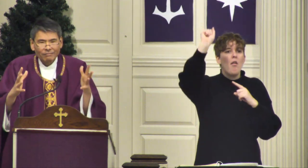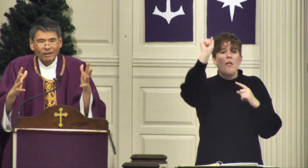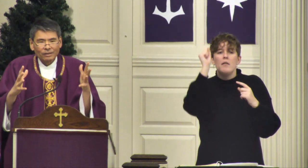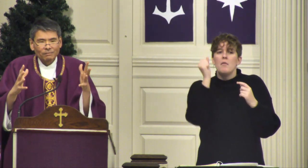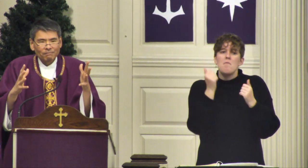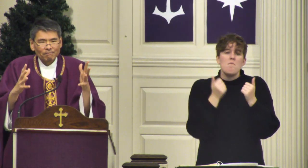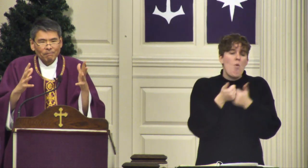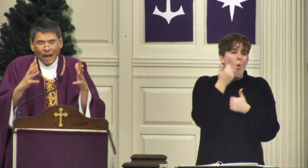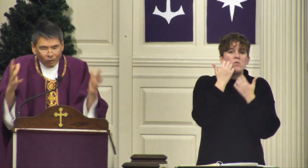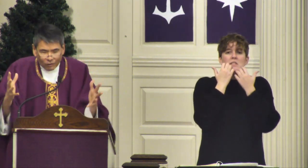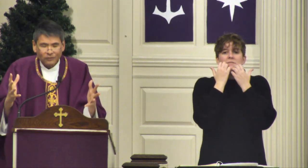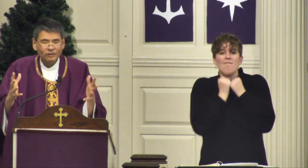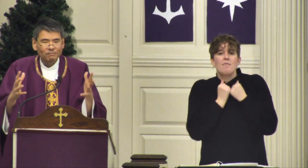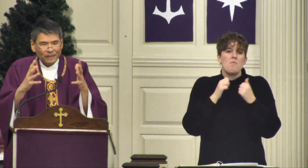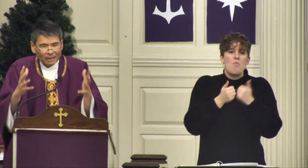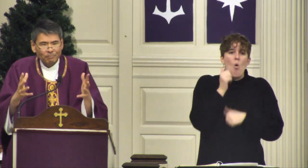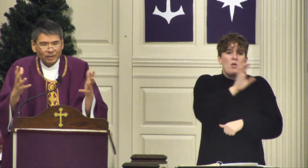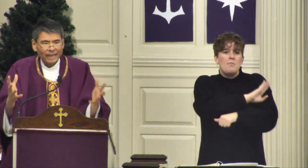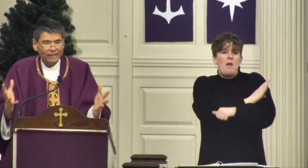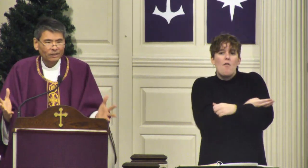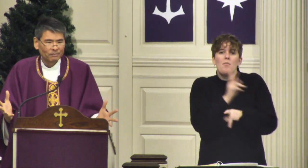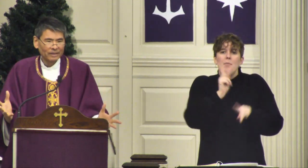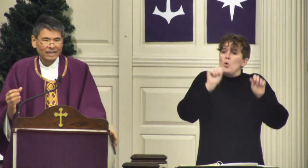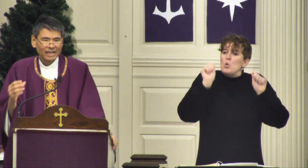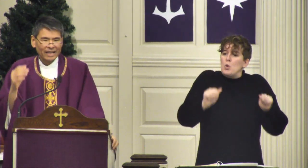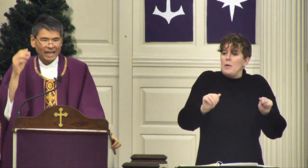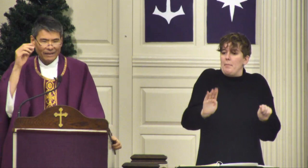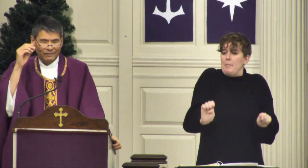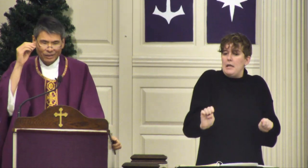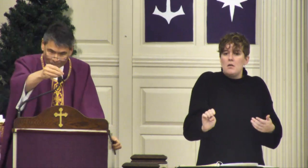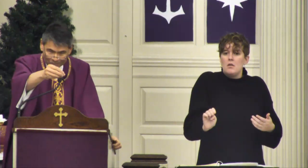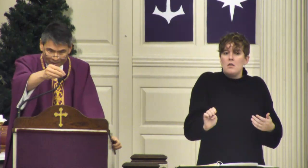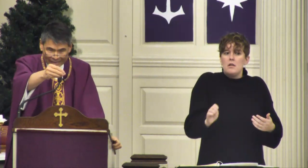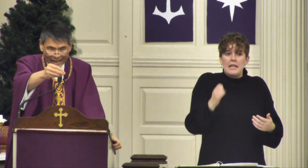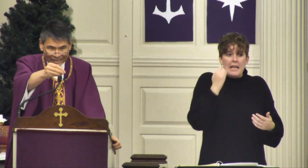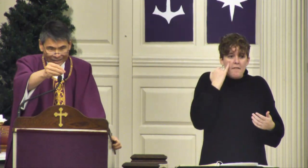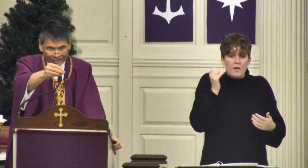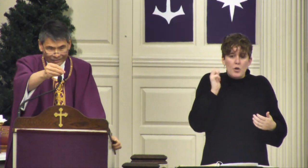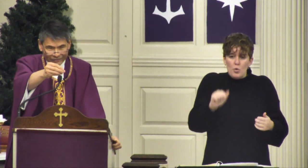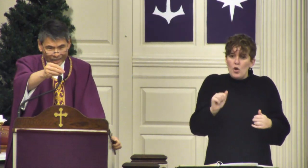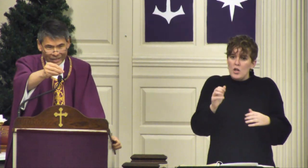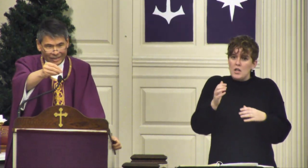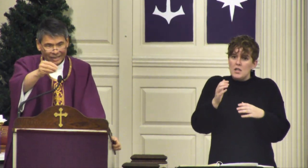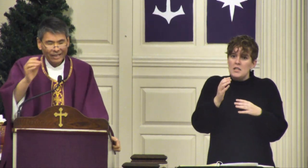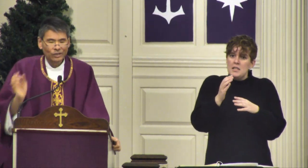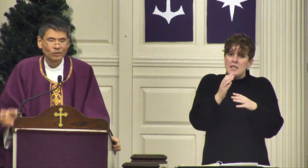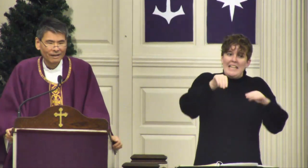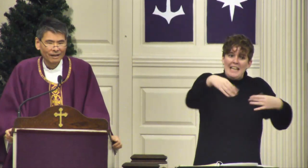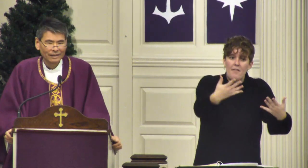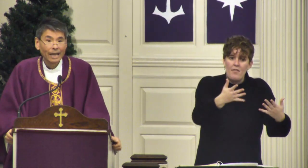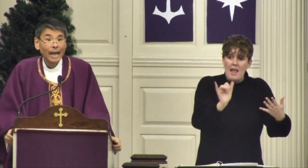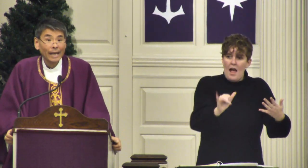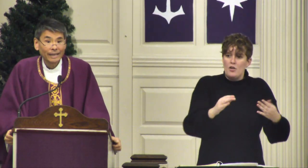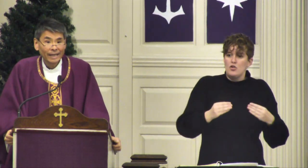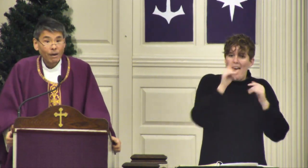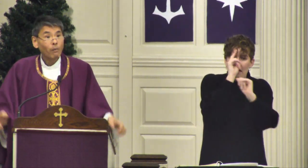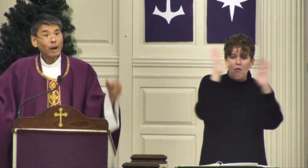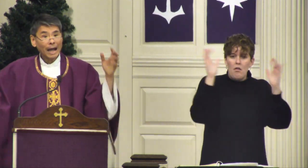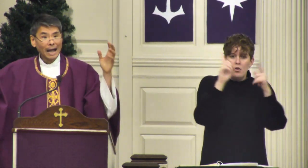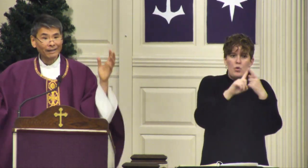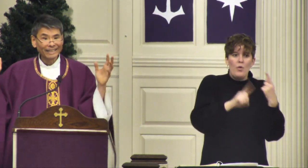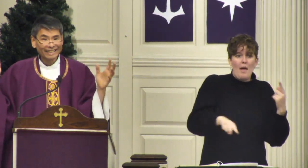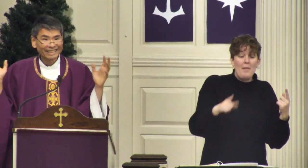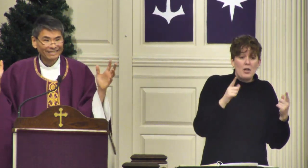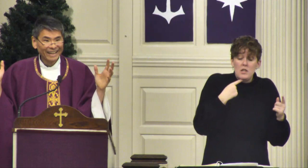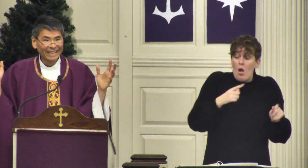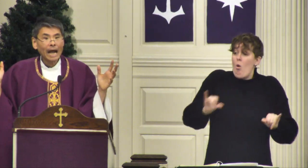loving, most powerful people they could be, if you could put that vision and joy in their hearts. And they could say,